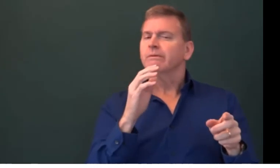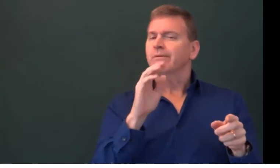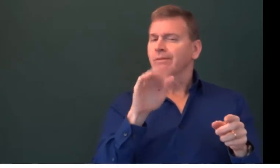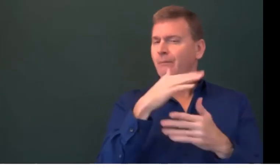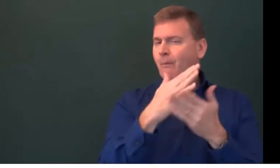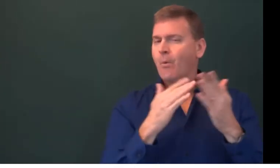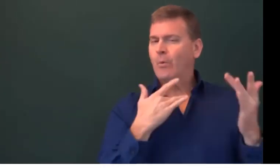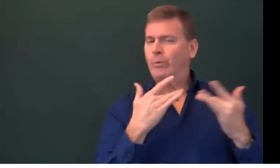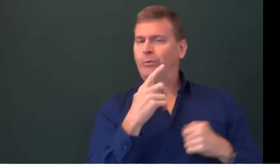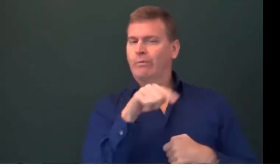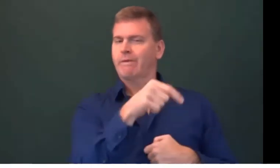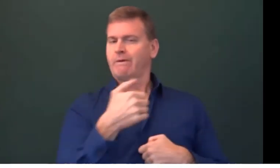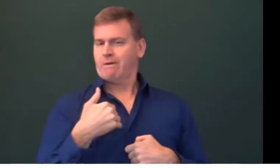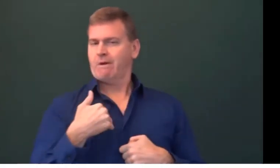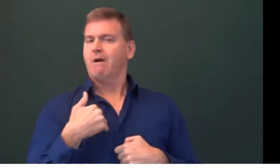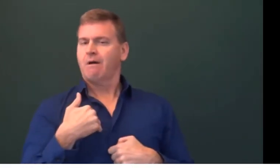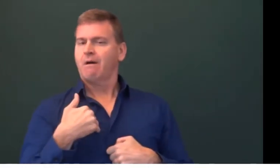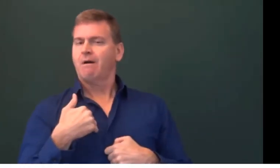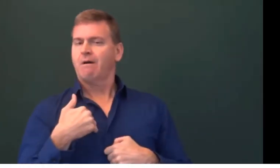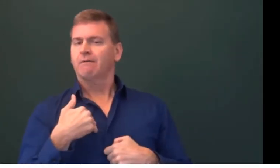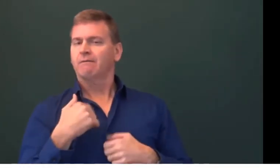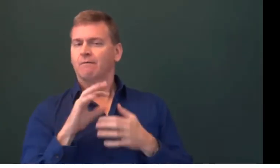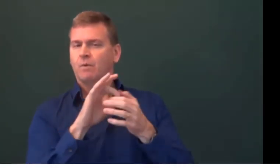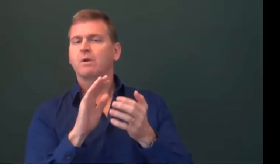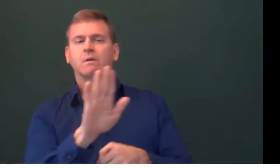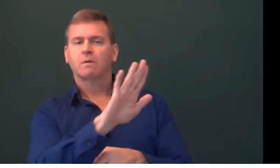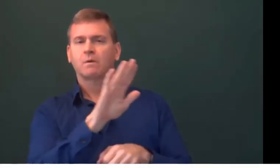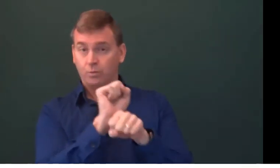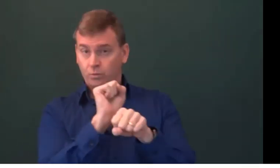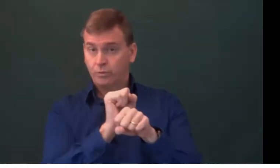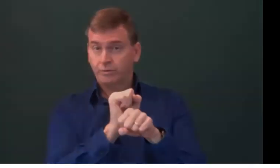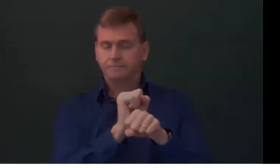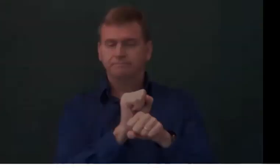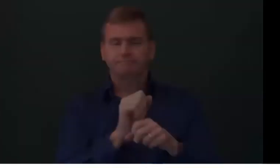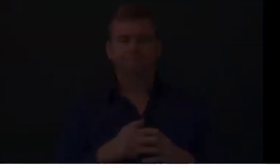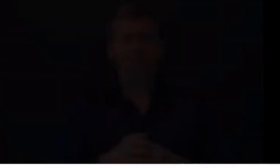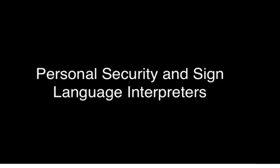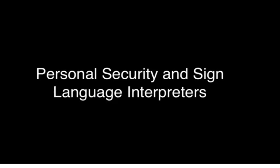interpreters. And these are the concerns interpreters have when working.